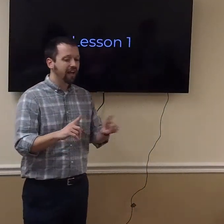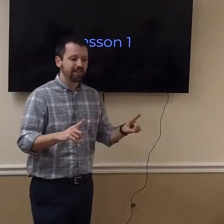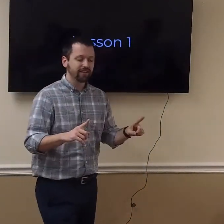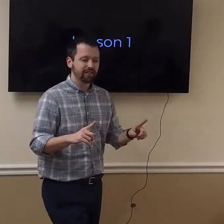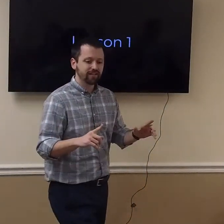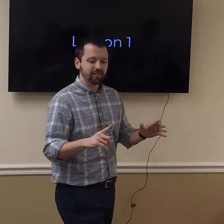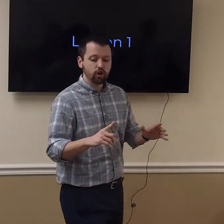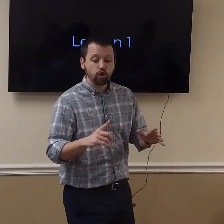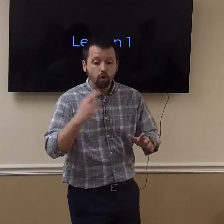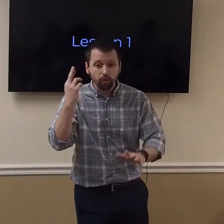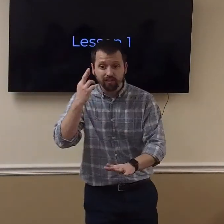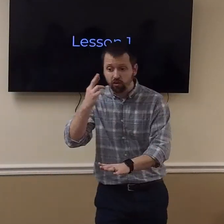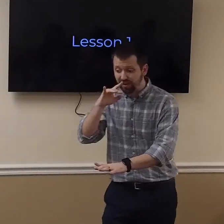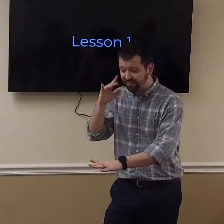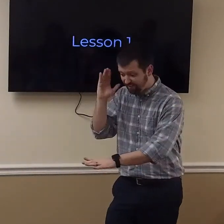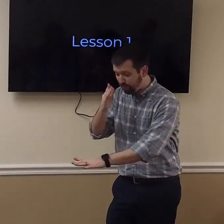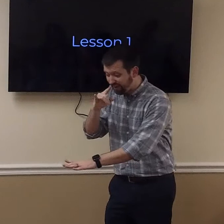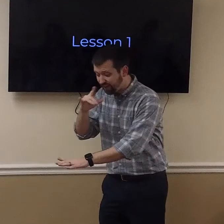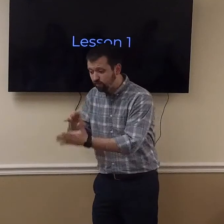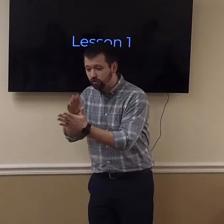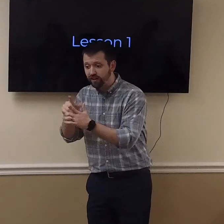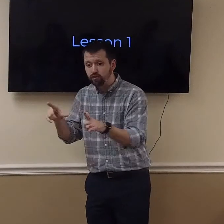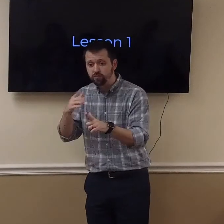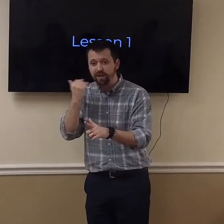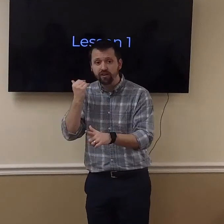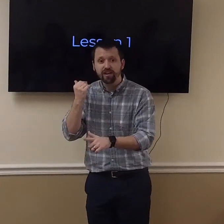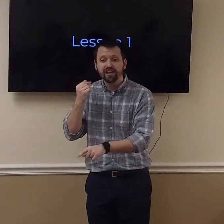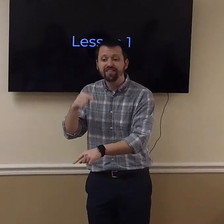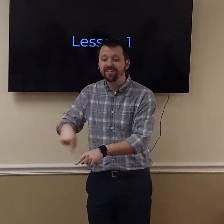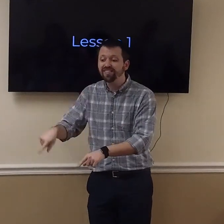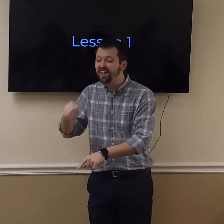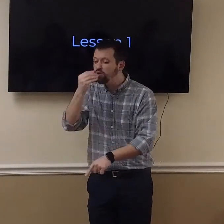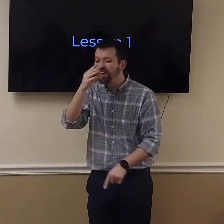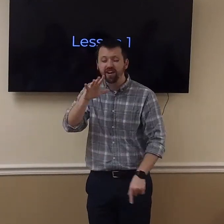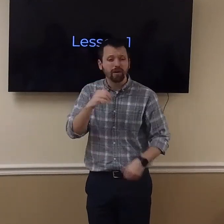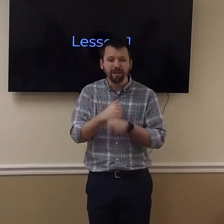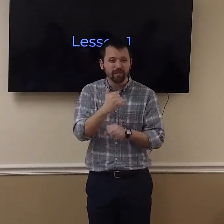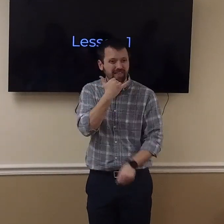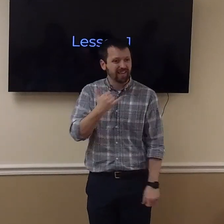But, the whole reason though that it seems like kids learn languages better is because they don't care about making